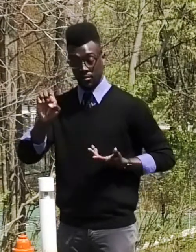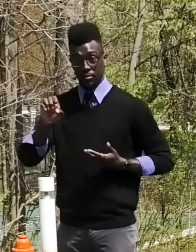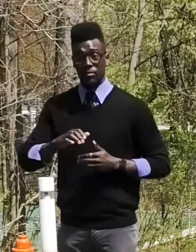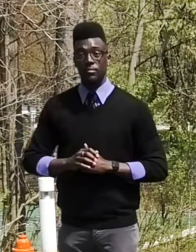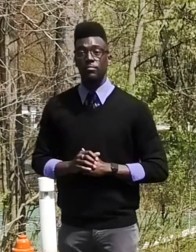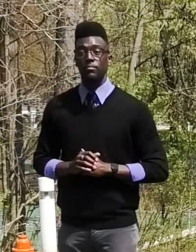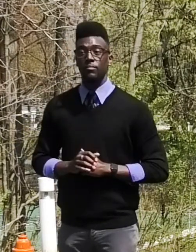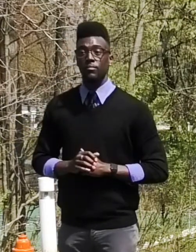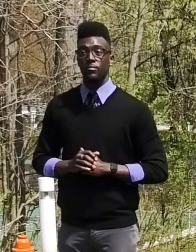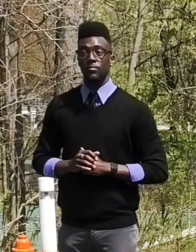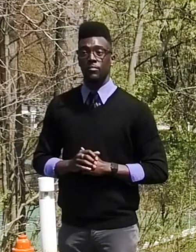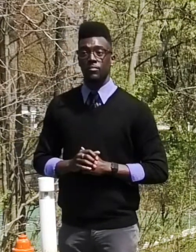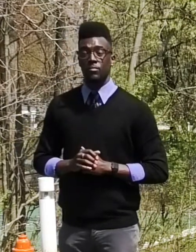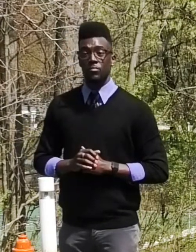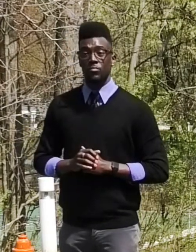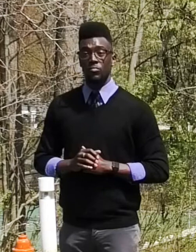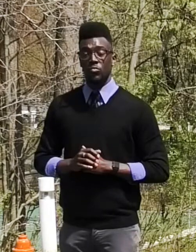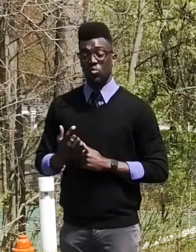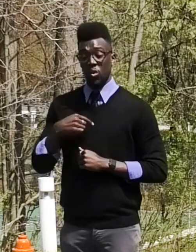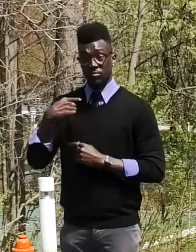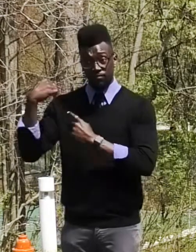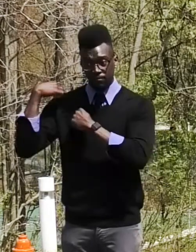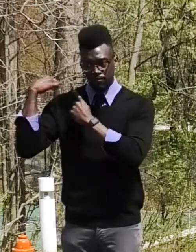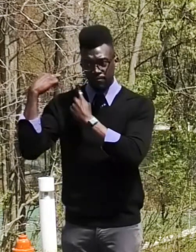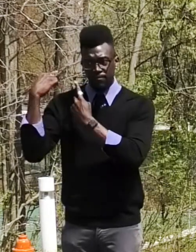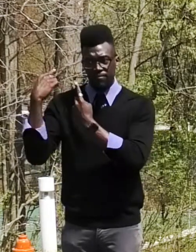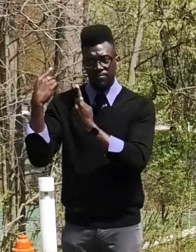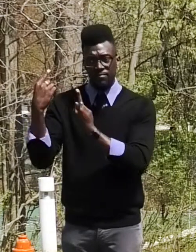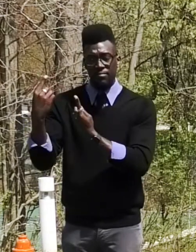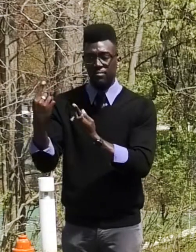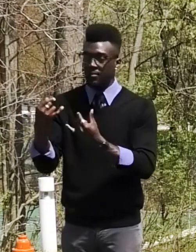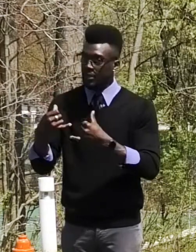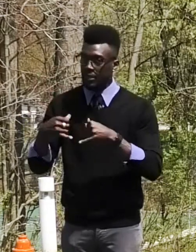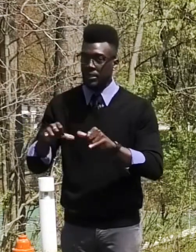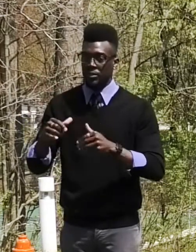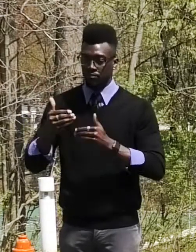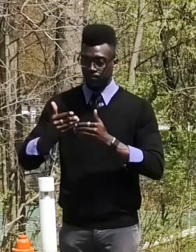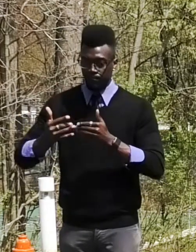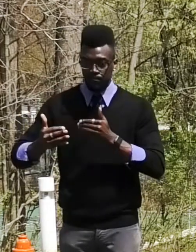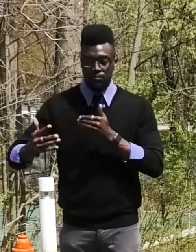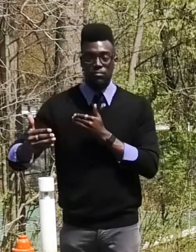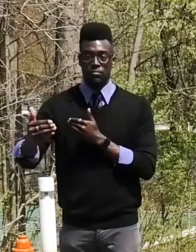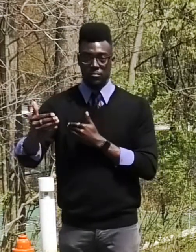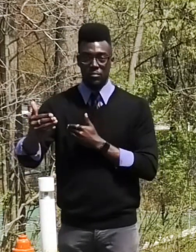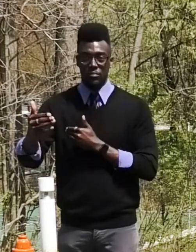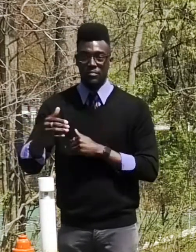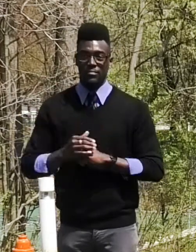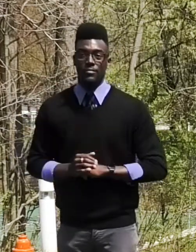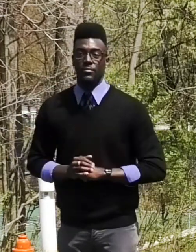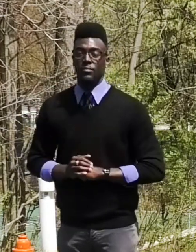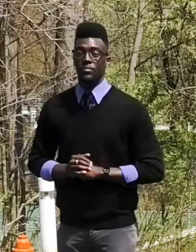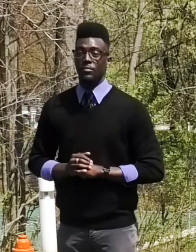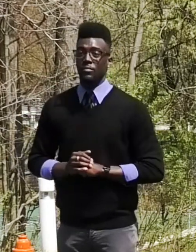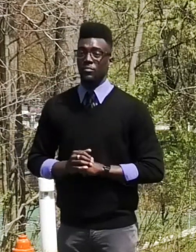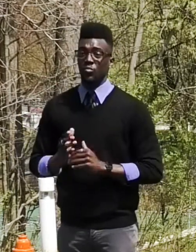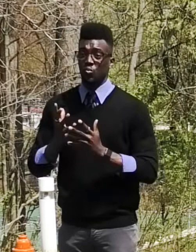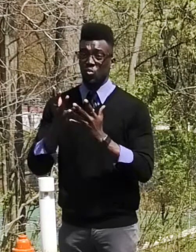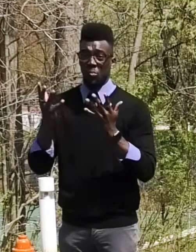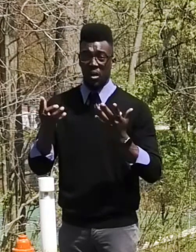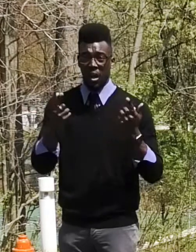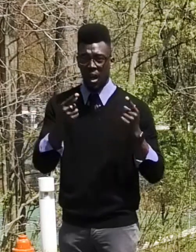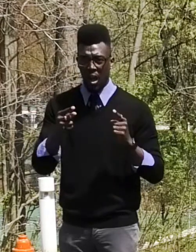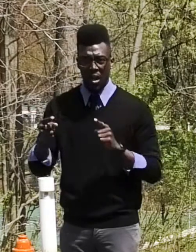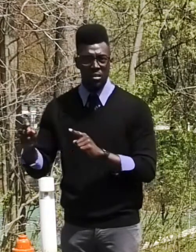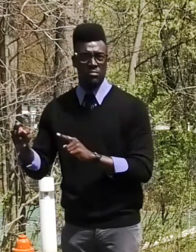far as we have come, we still have a way to go. And so much of what is